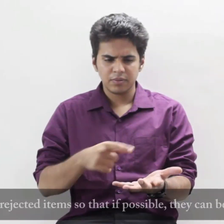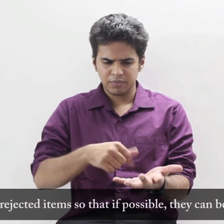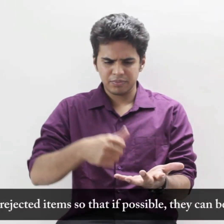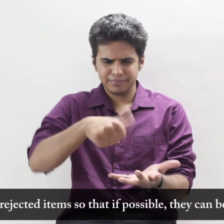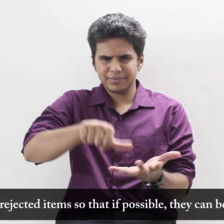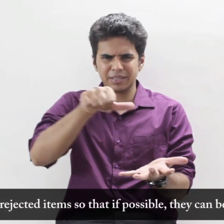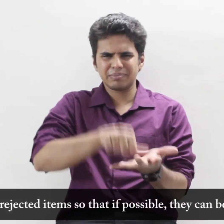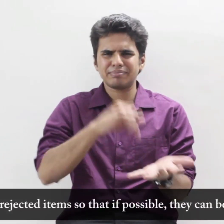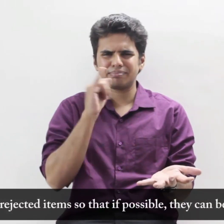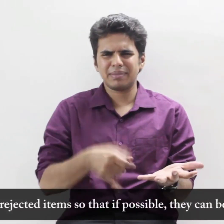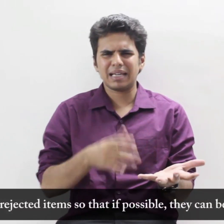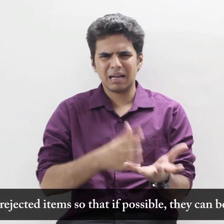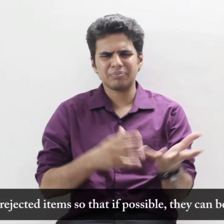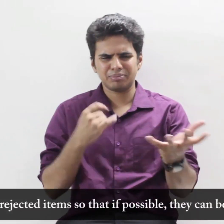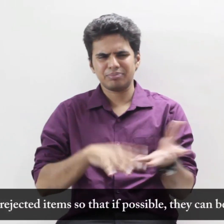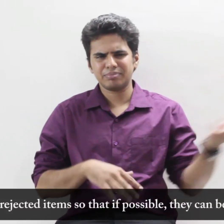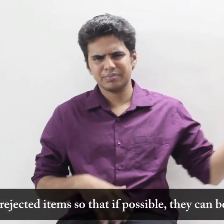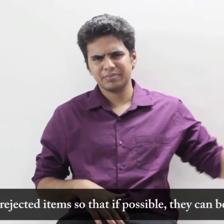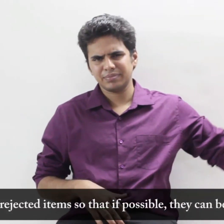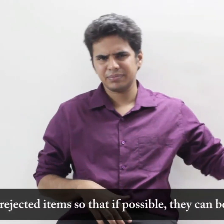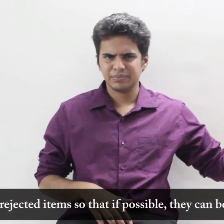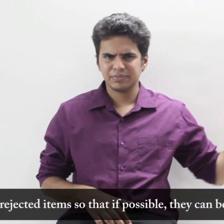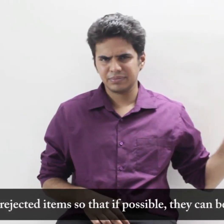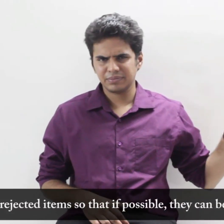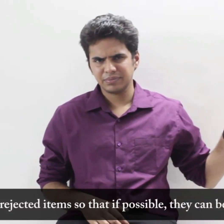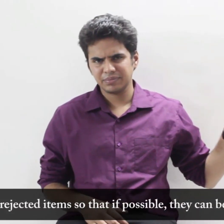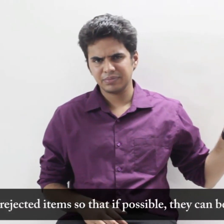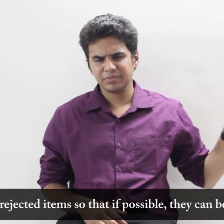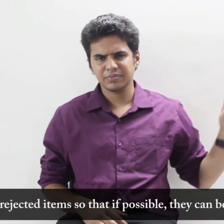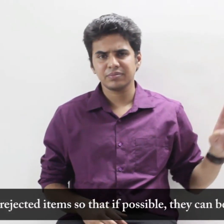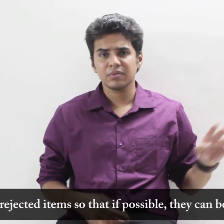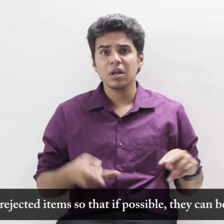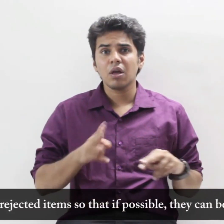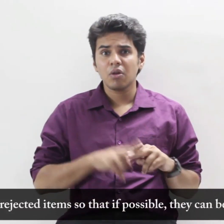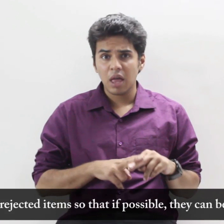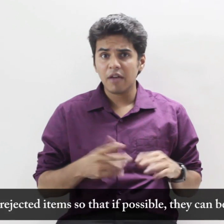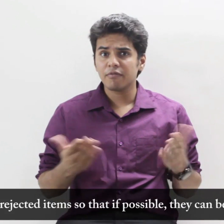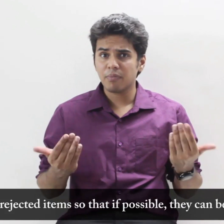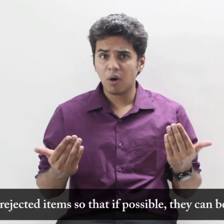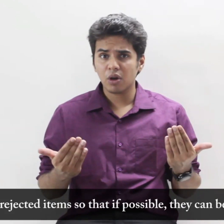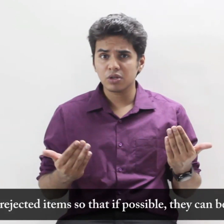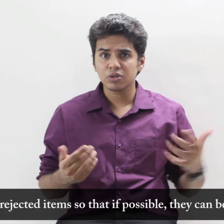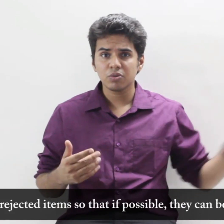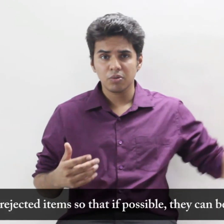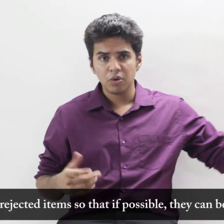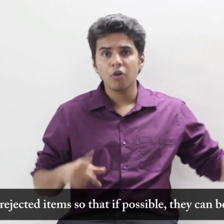Tag items as rejected items so that if possible they can be reworked on.